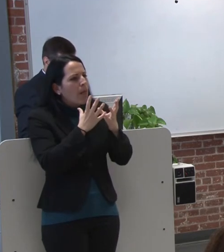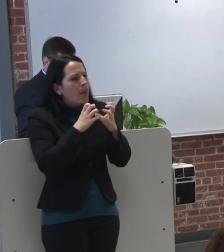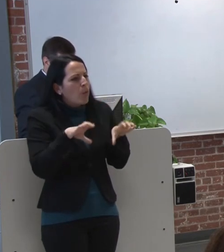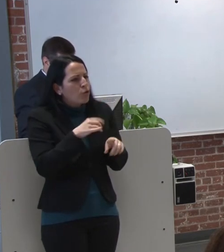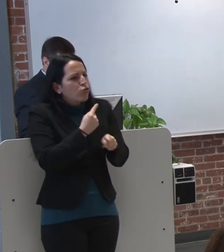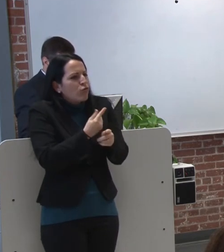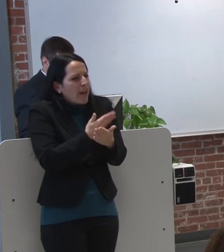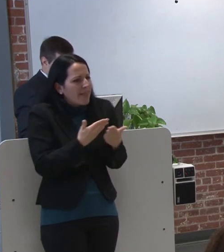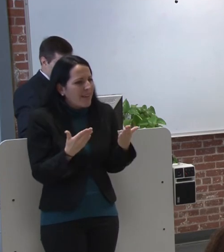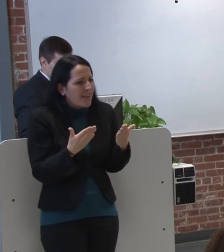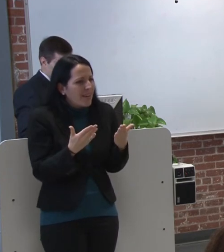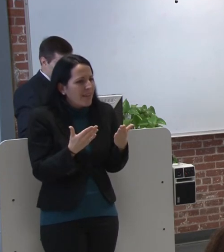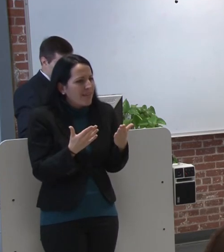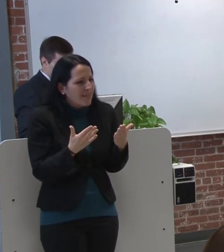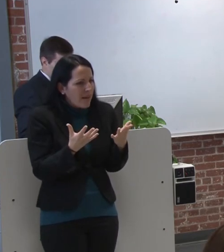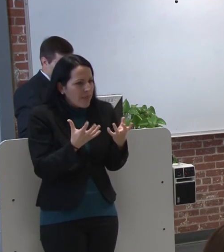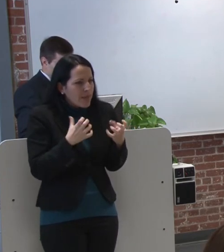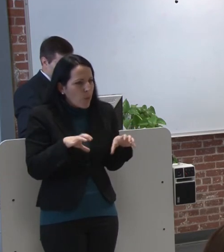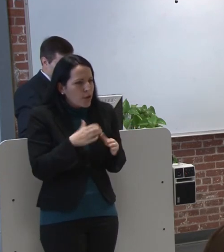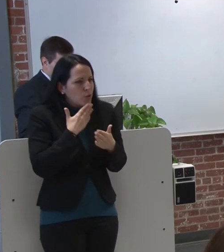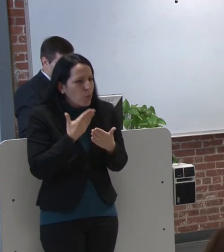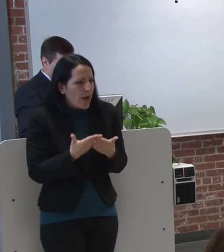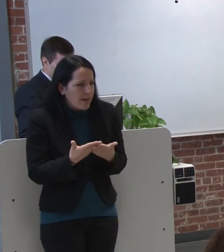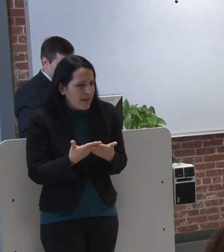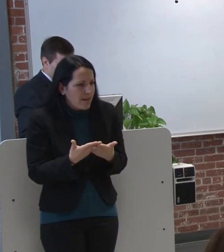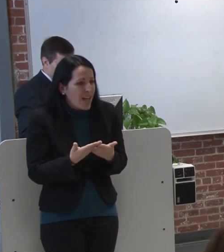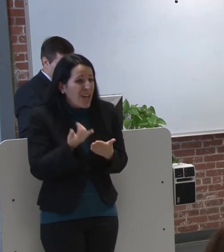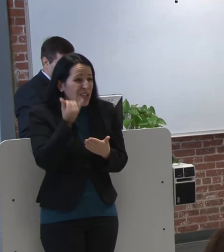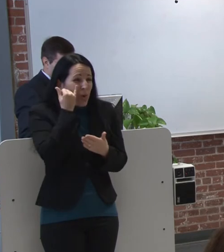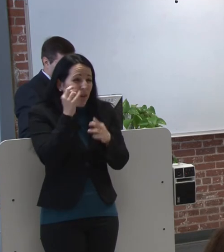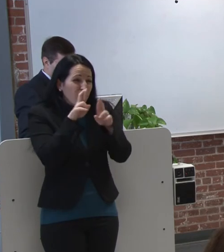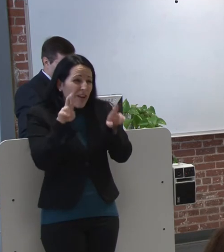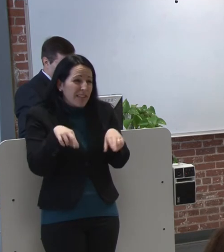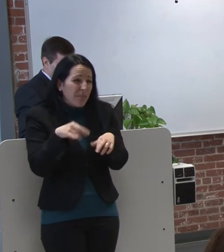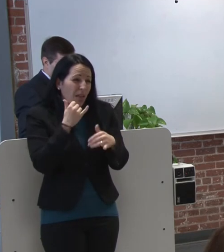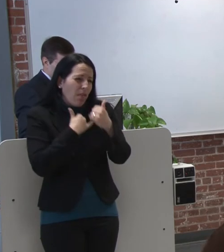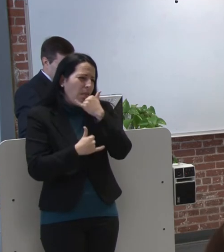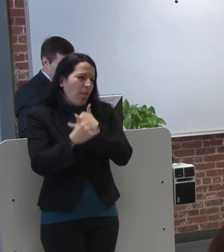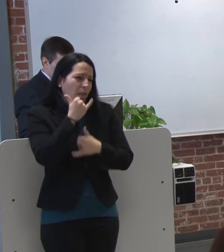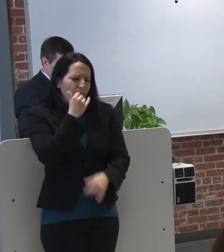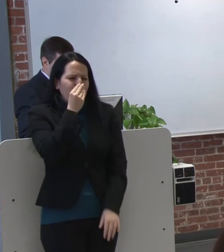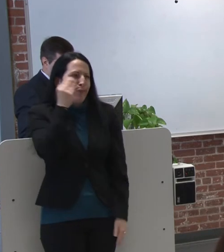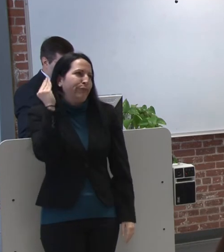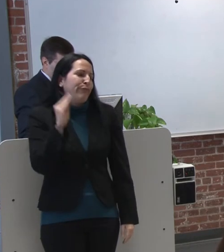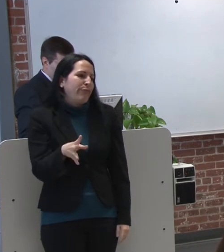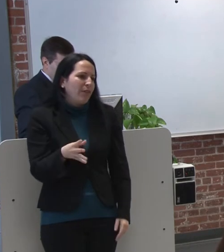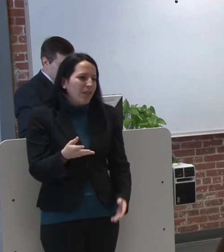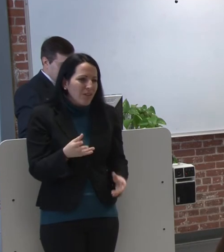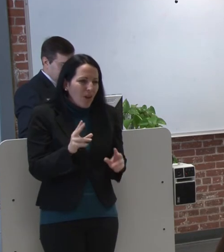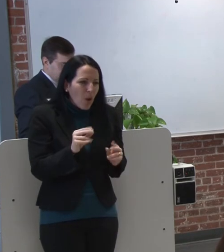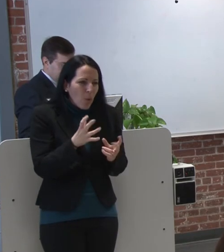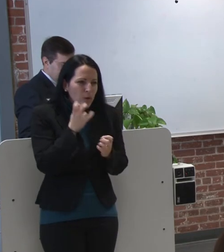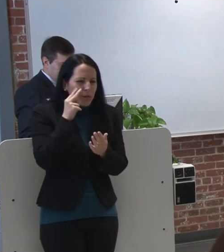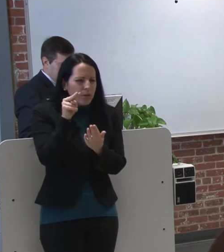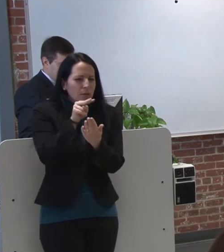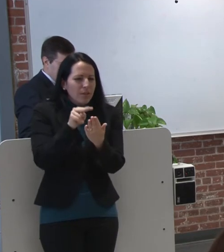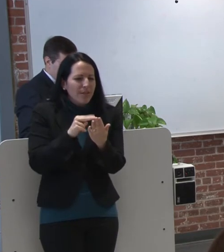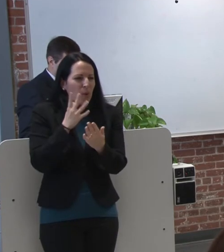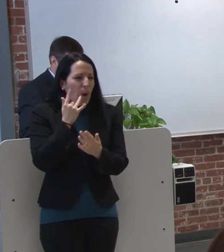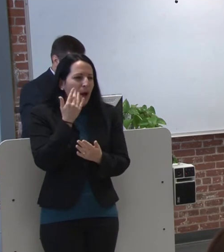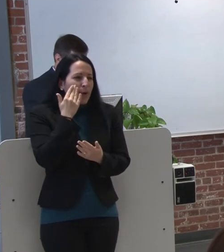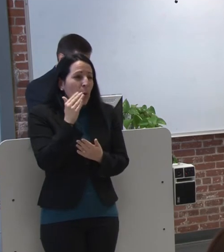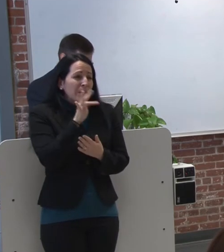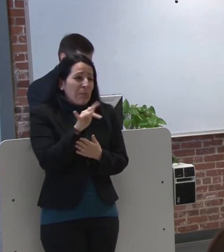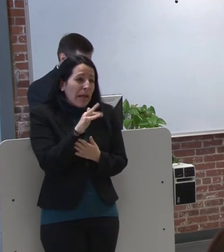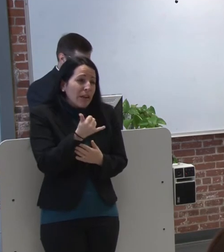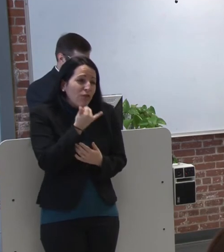right. So, you know, if there are mistakes on their resume, how much do they really care, you know? You can always get help with spell check and so forth,